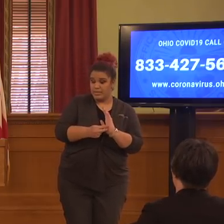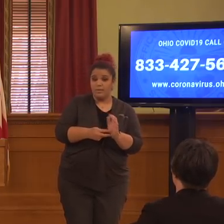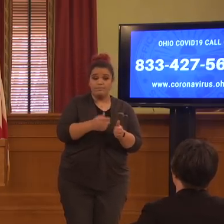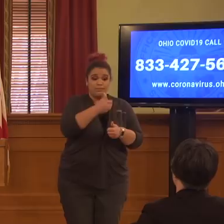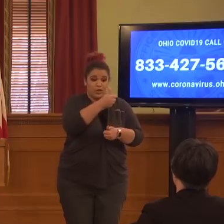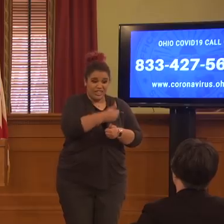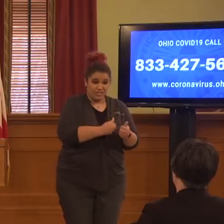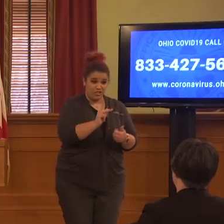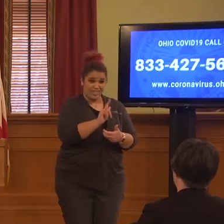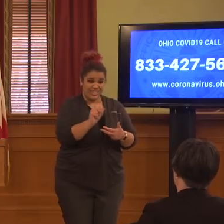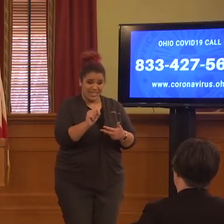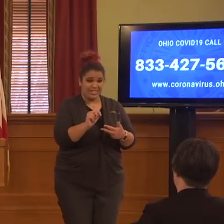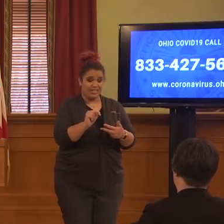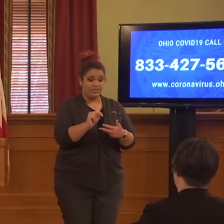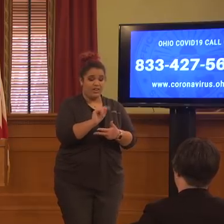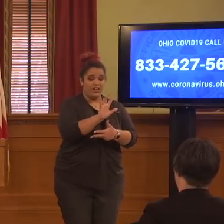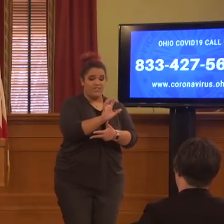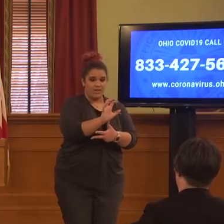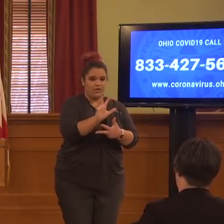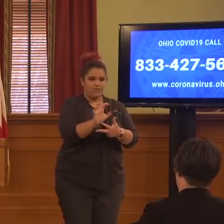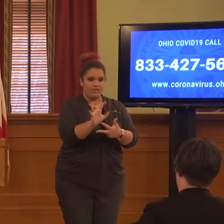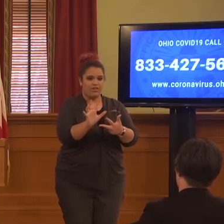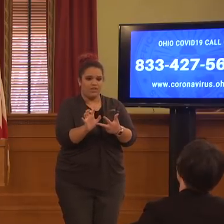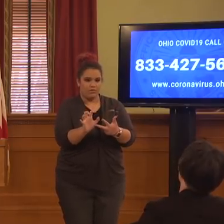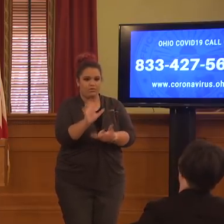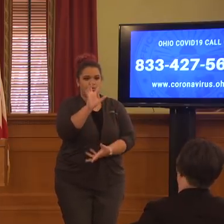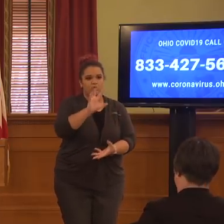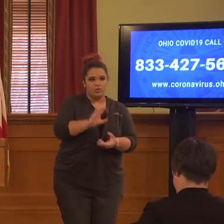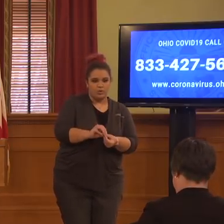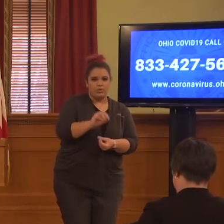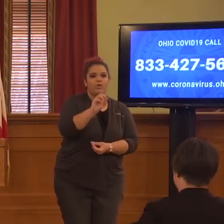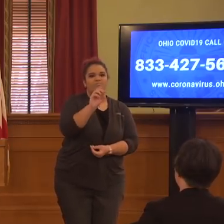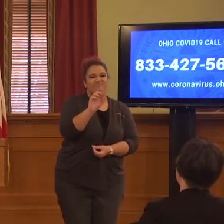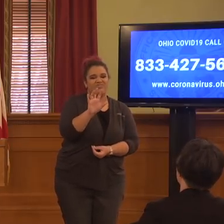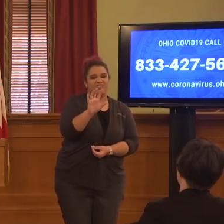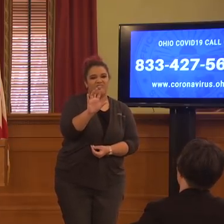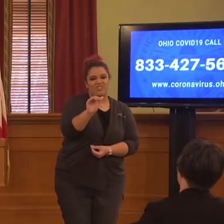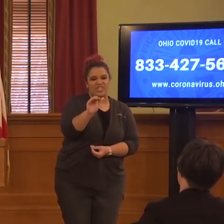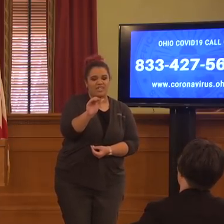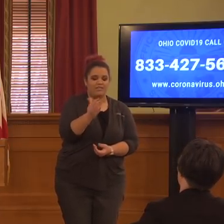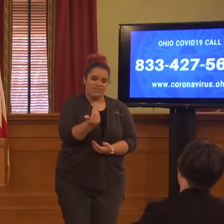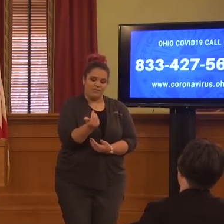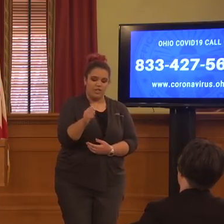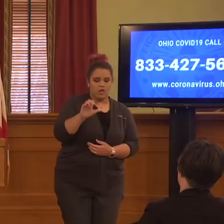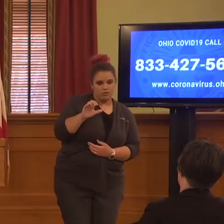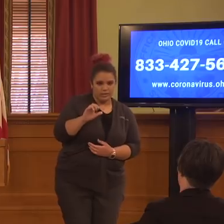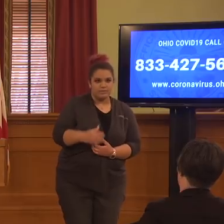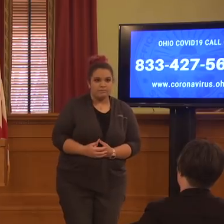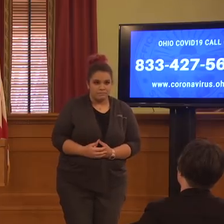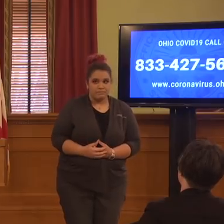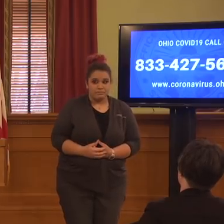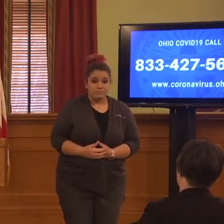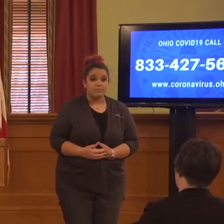kit. So now we have 3 kits, that's 1,500. And again, we're in the queue. The second,